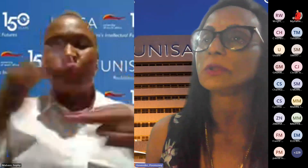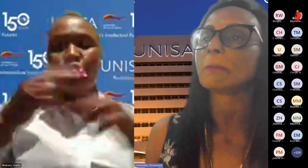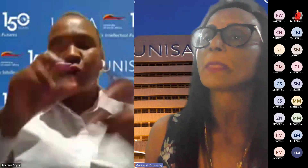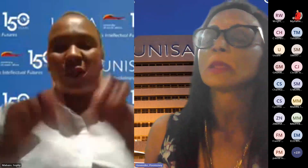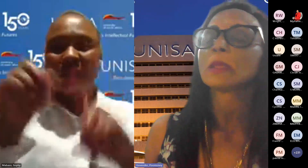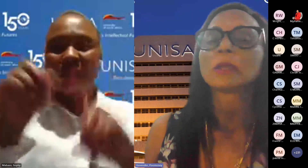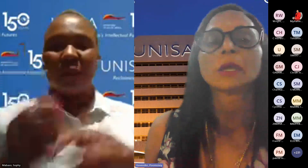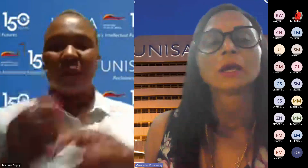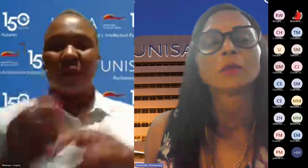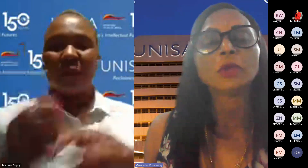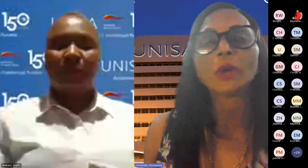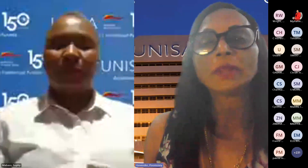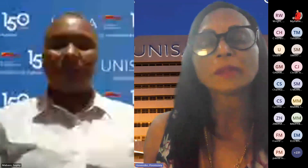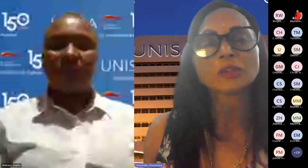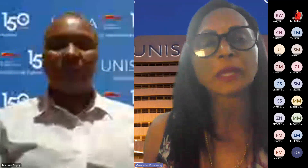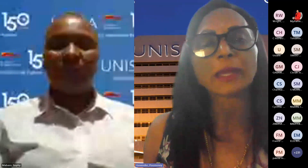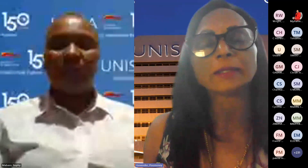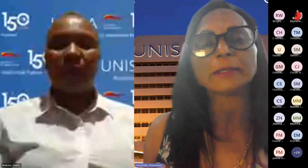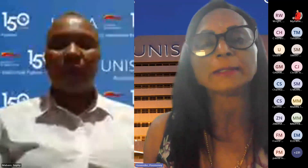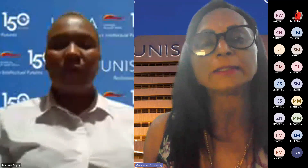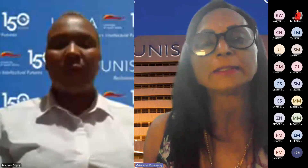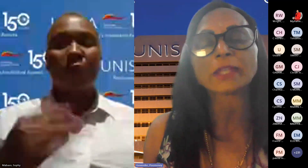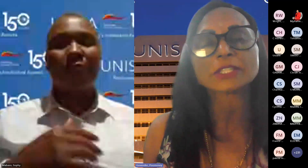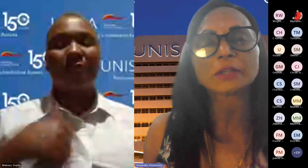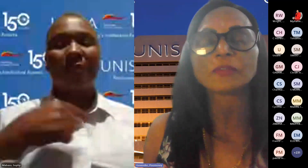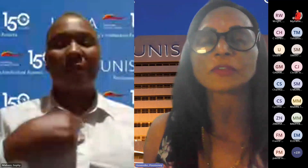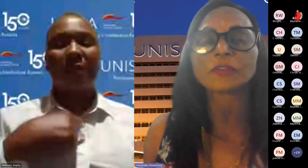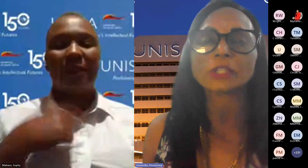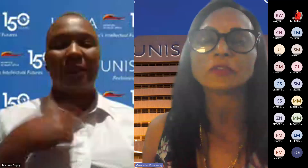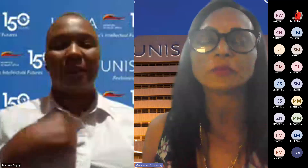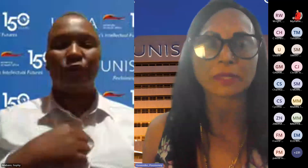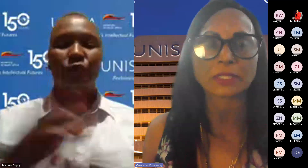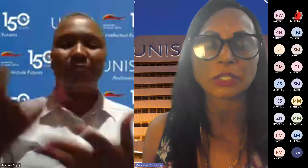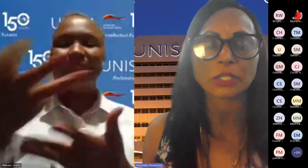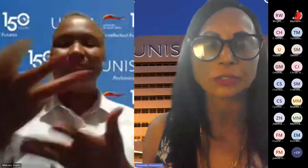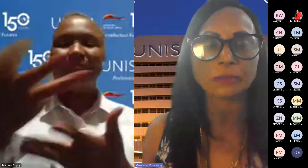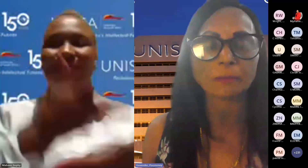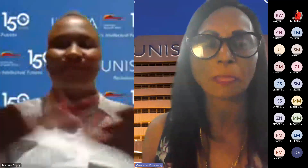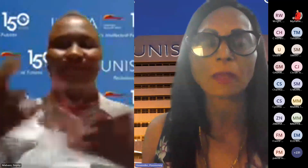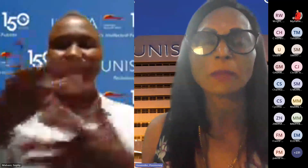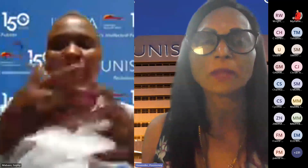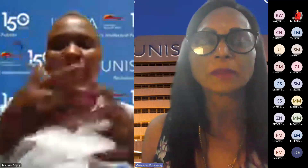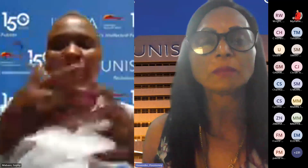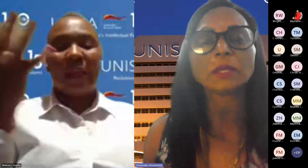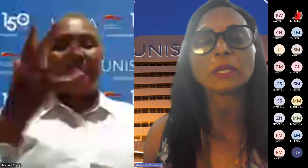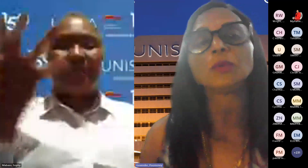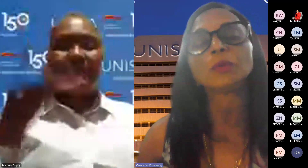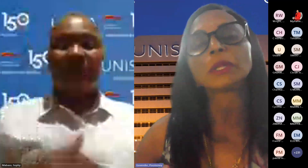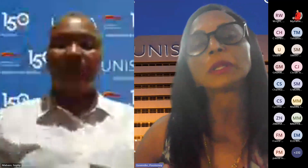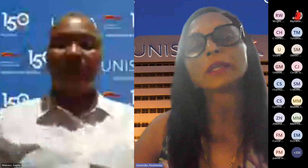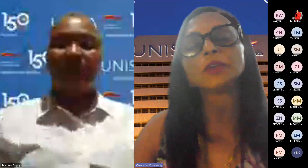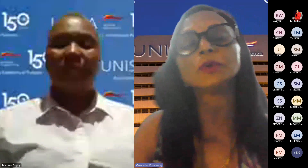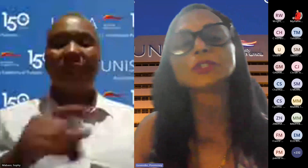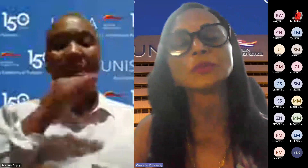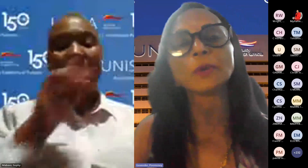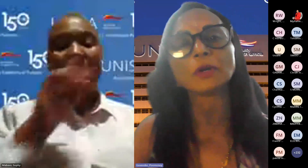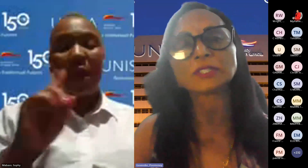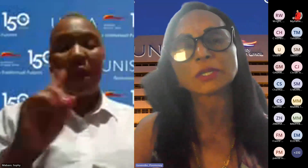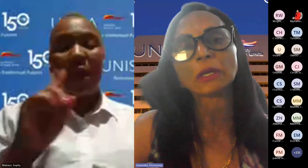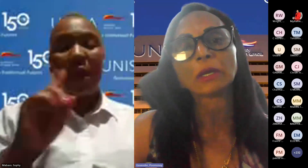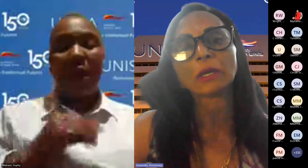so on. We want this to be an interactive kind of presentation. By this I mean we would like